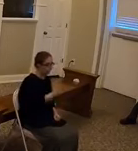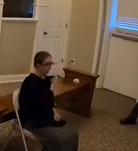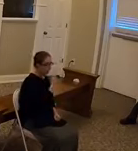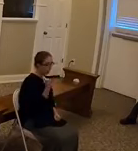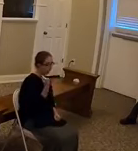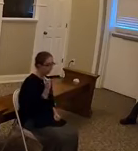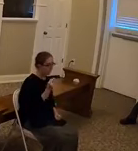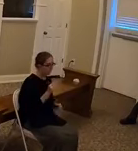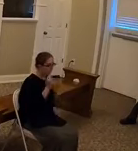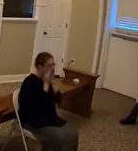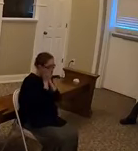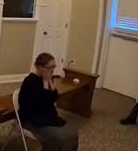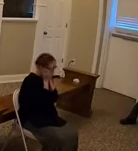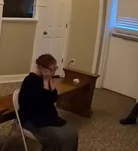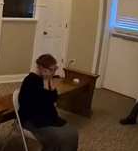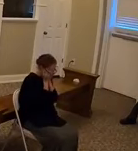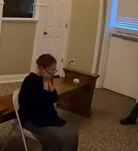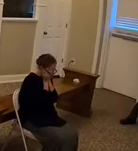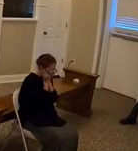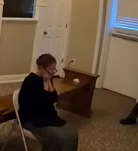priests.